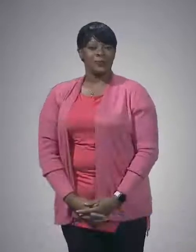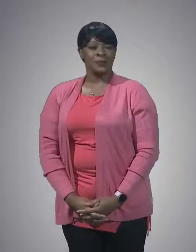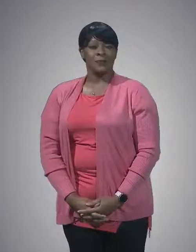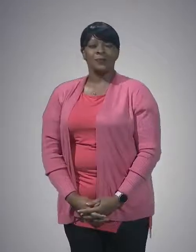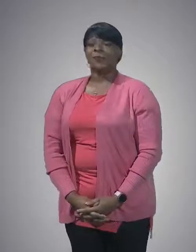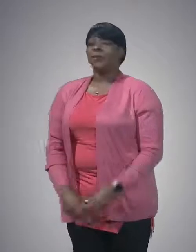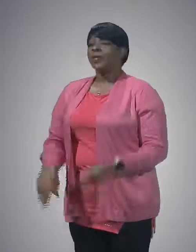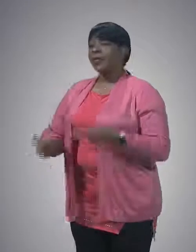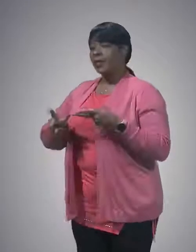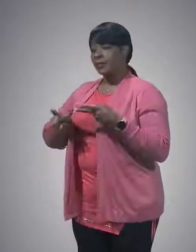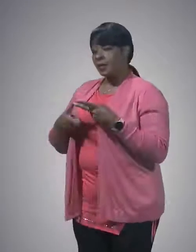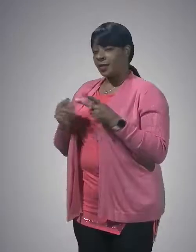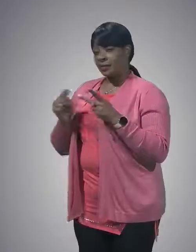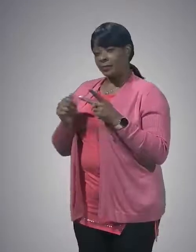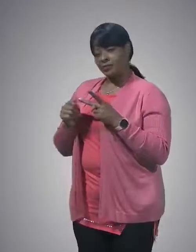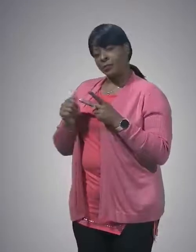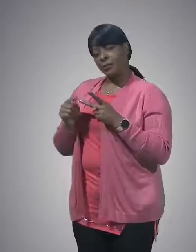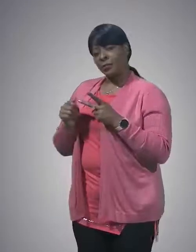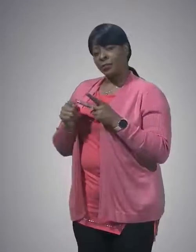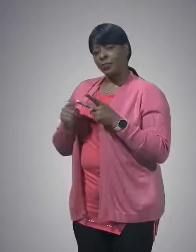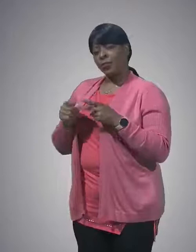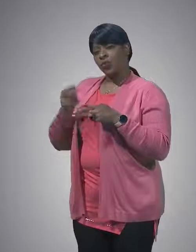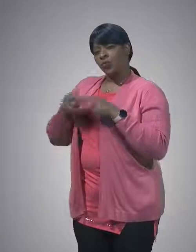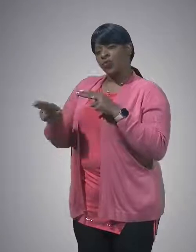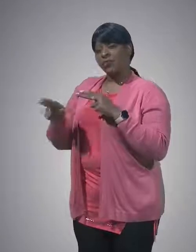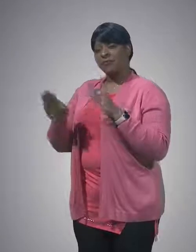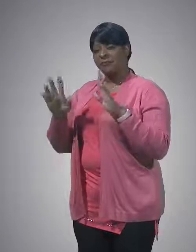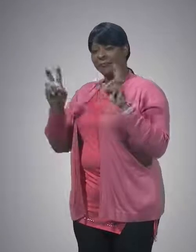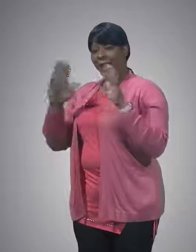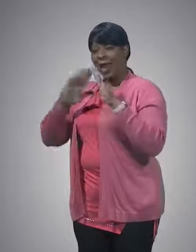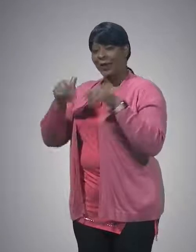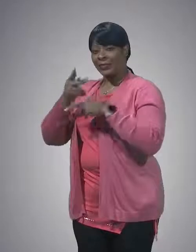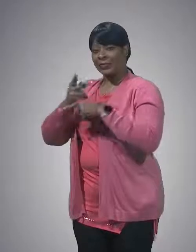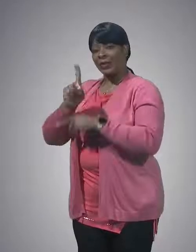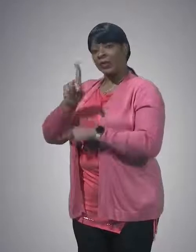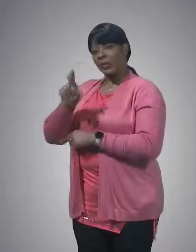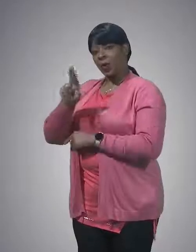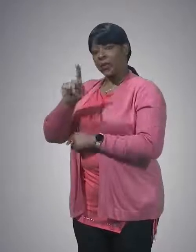And my follow-up is just a real quick housekeeping question.